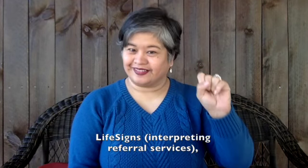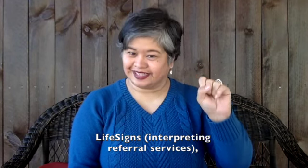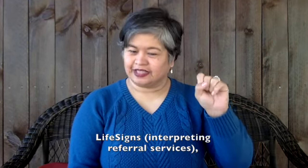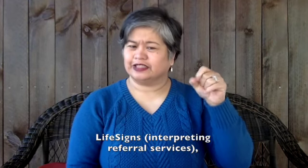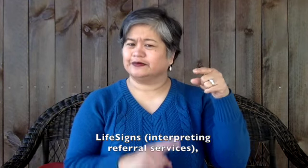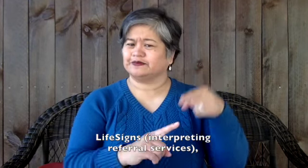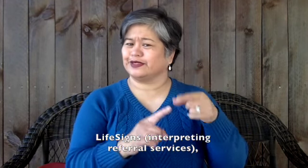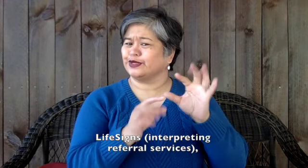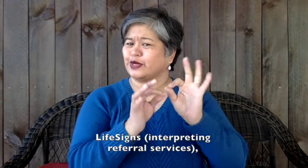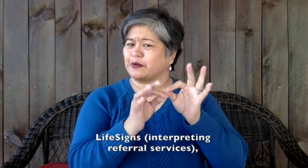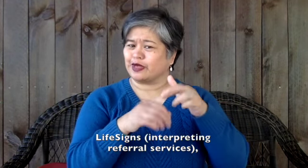Interpreting Referral Service,